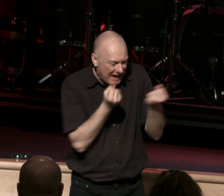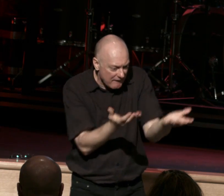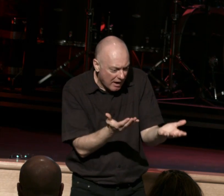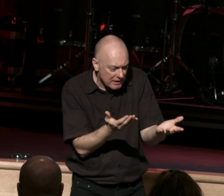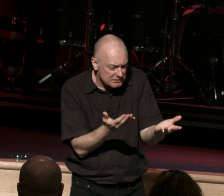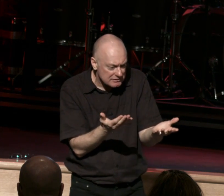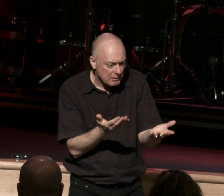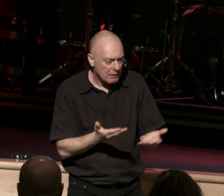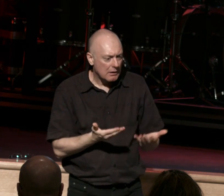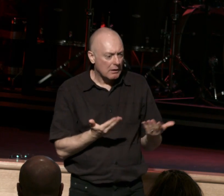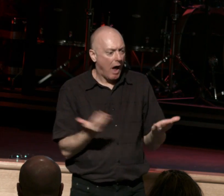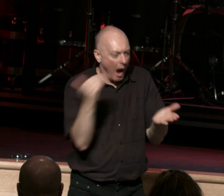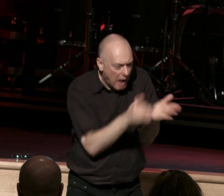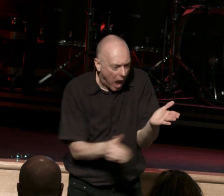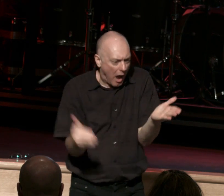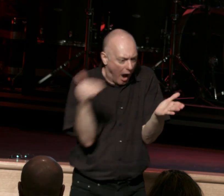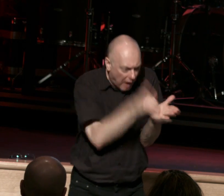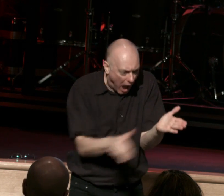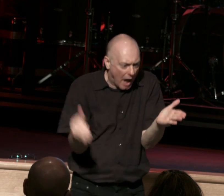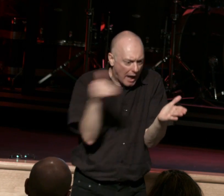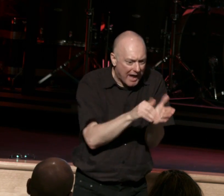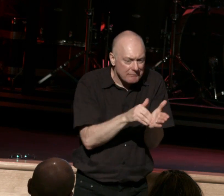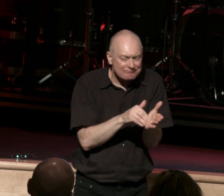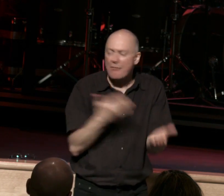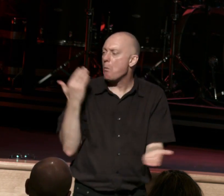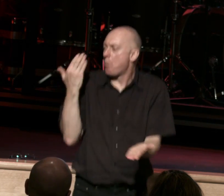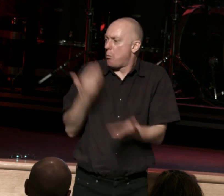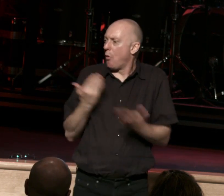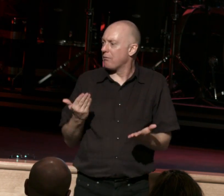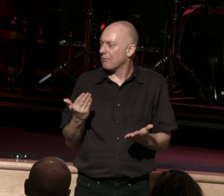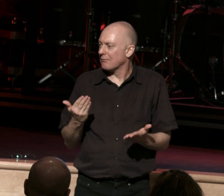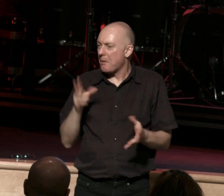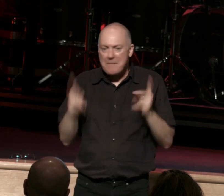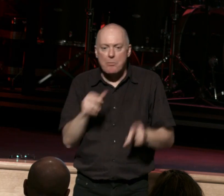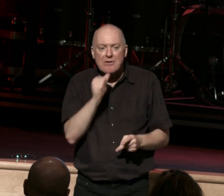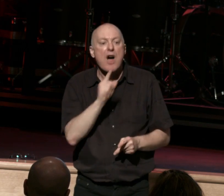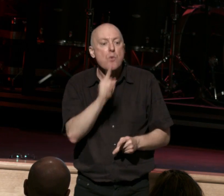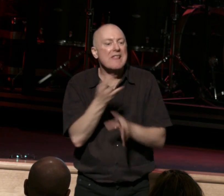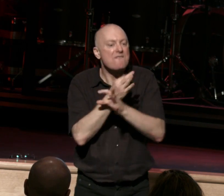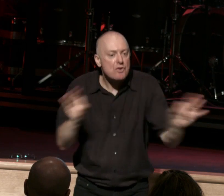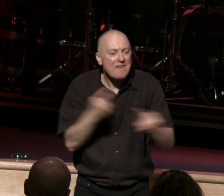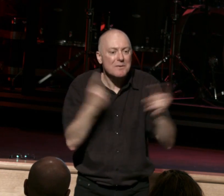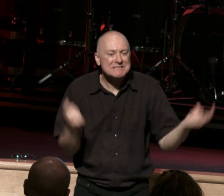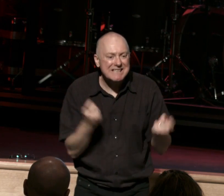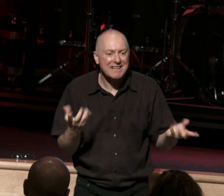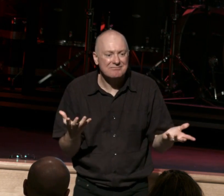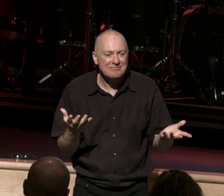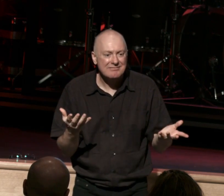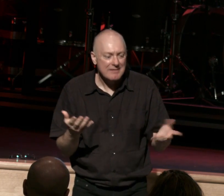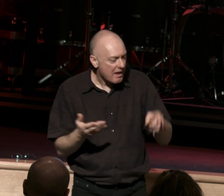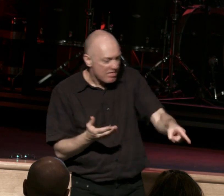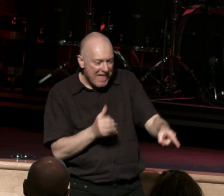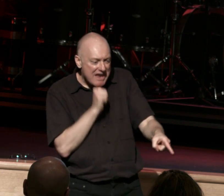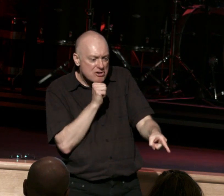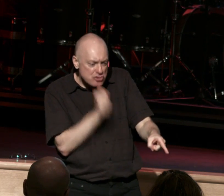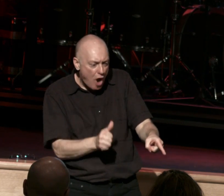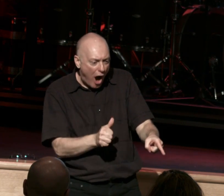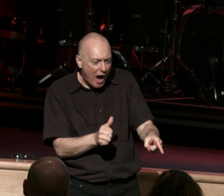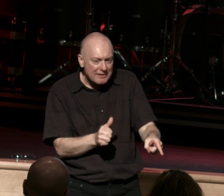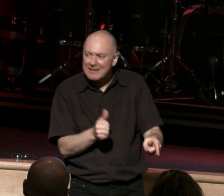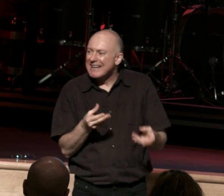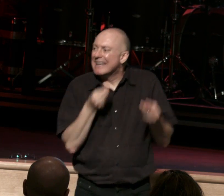animal sacrifices were ongoing proved to the people that they were not ultimately freed from sin. They were